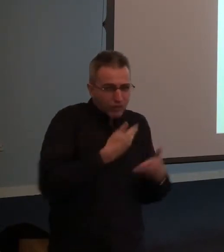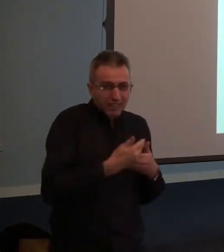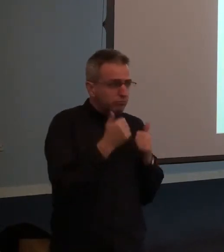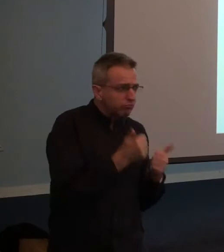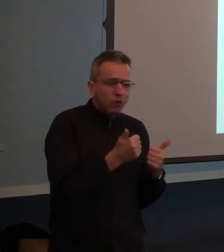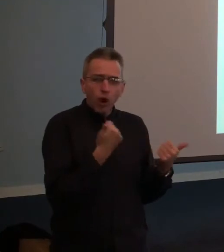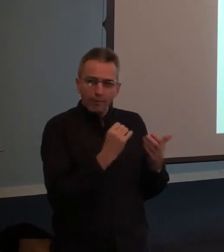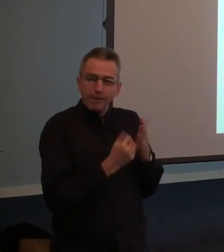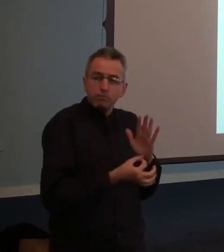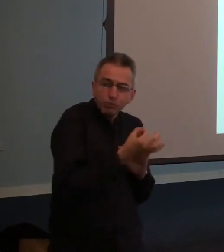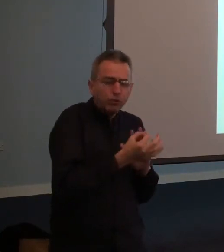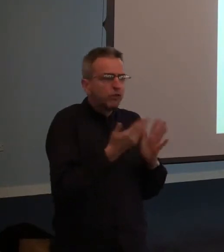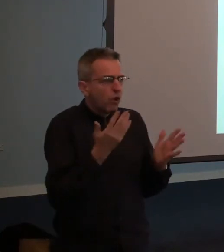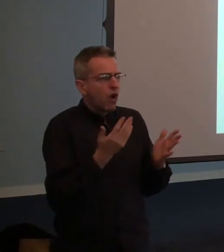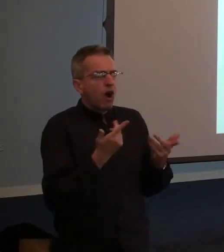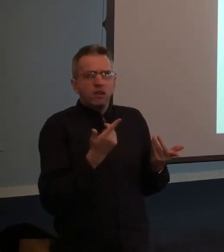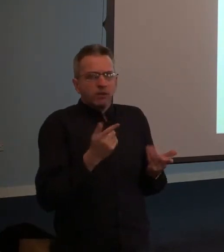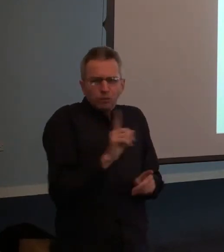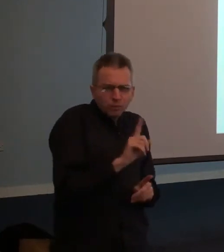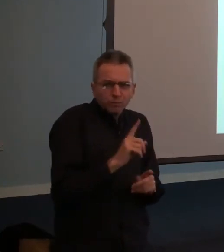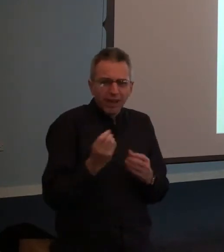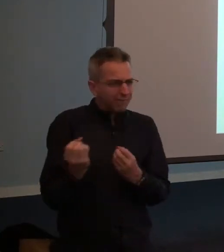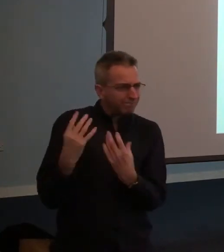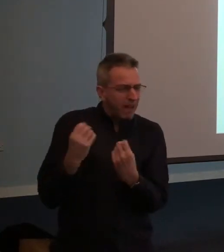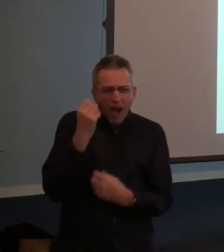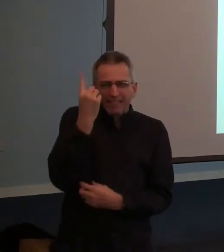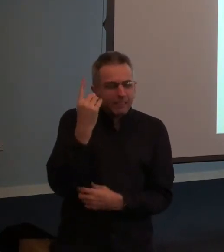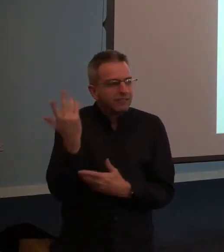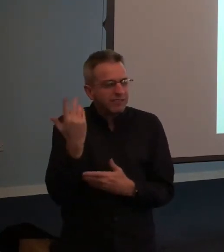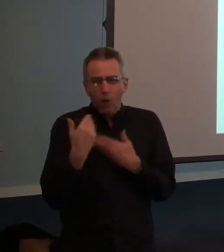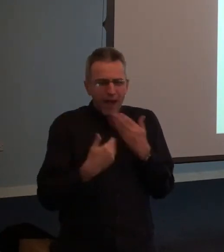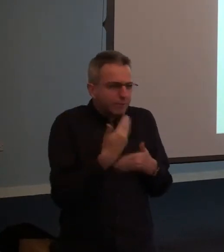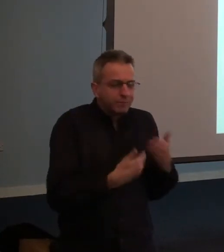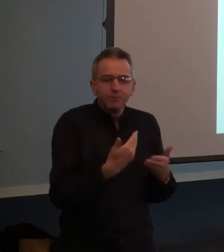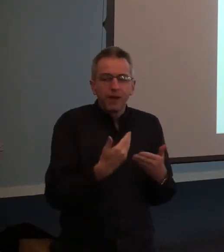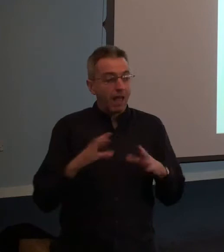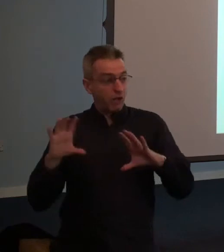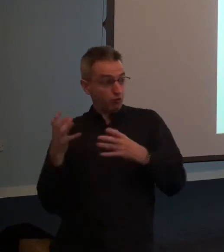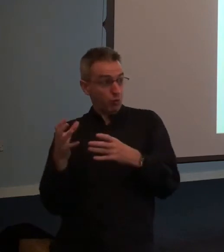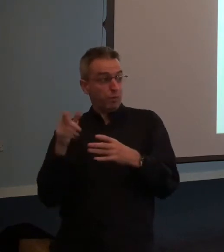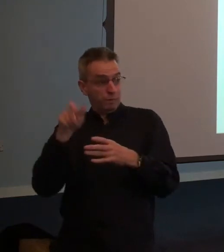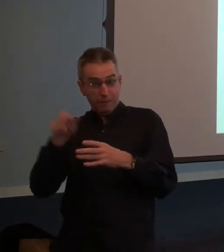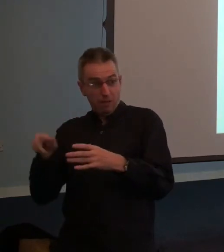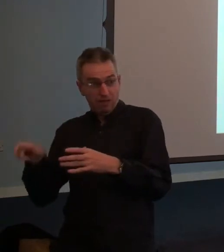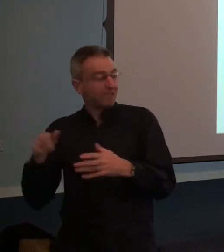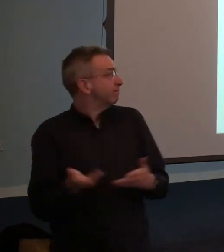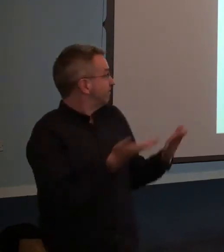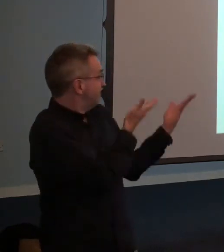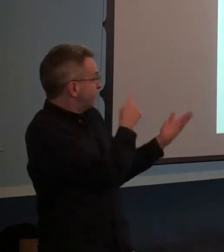our process. You know, whether we were following the right steps towards finding out our ideas and to get some feedback. So we set up a group